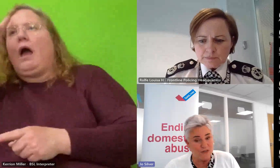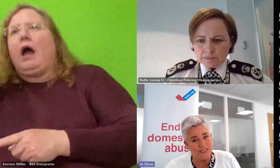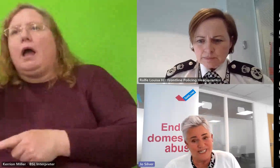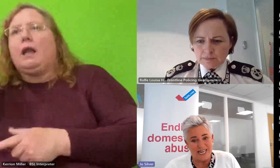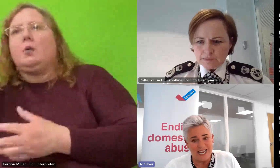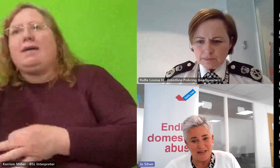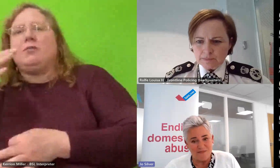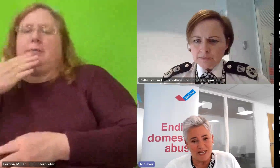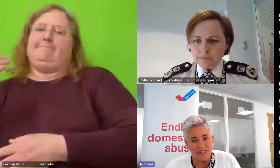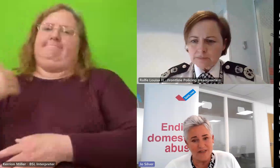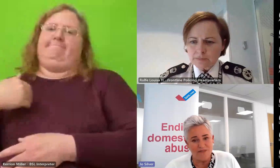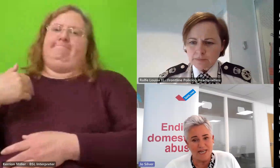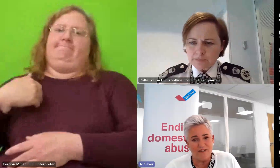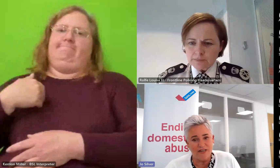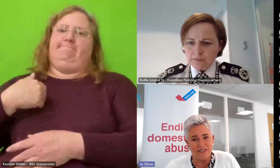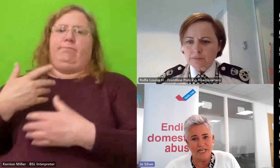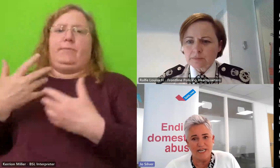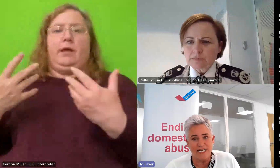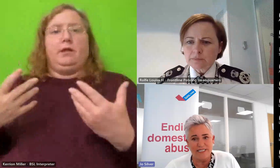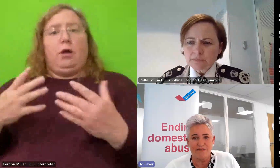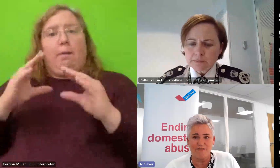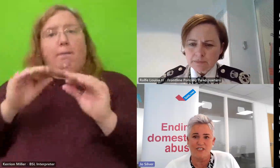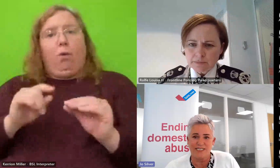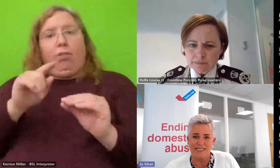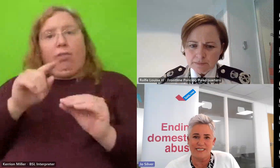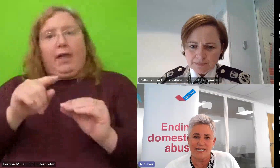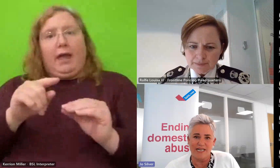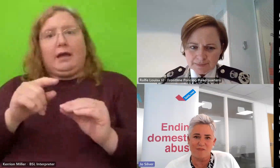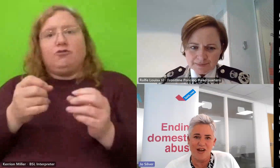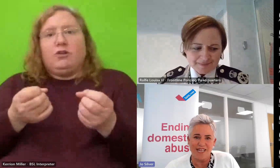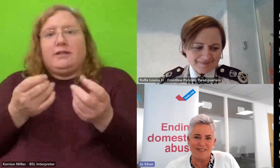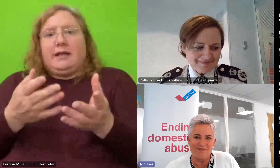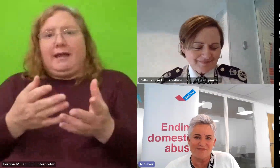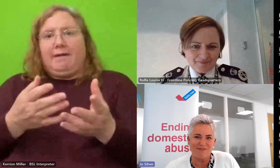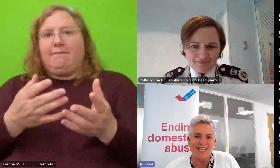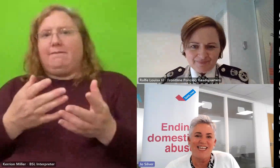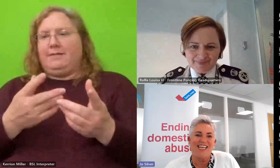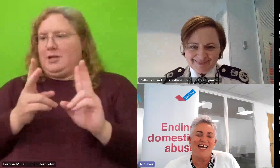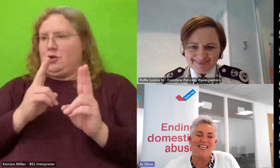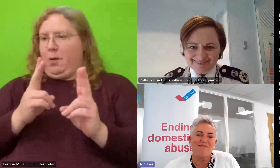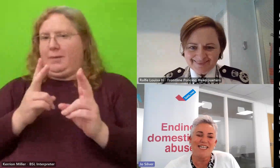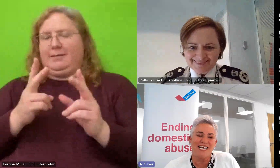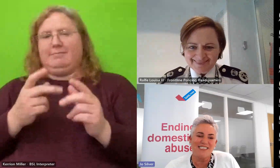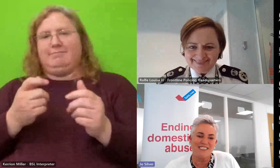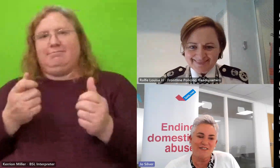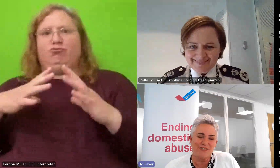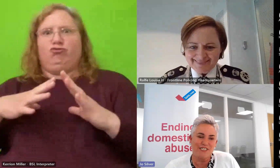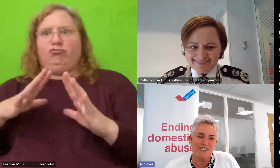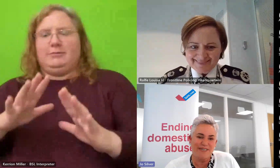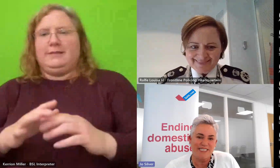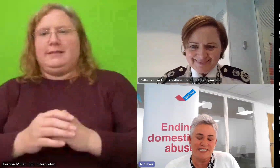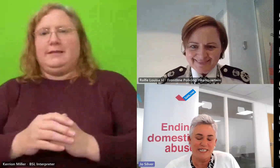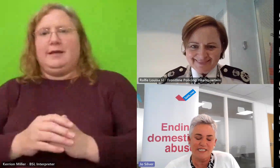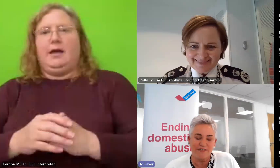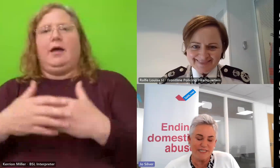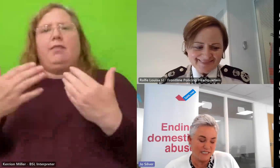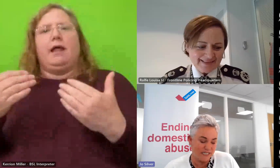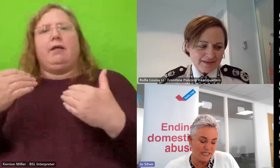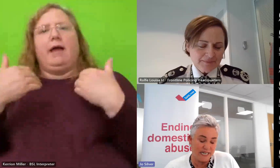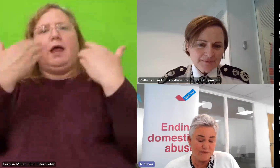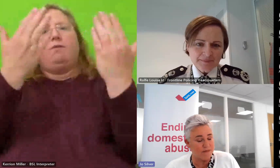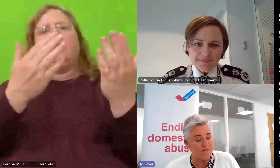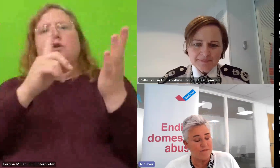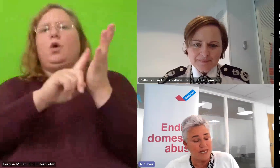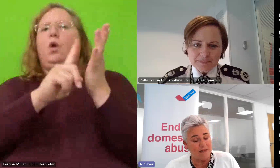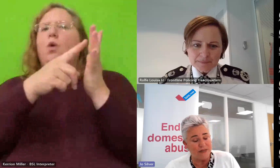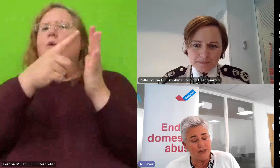just going to pause there and give Kerry-On a little chance to take a breath. And I'm going to hand over to Louisa, because Louisa's